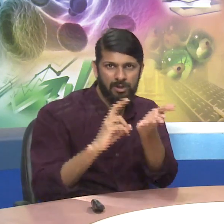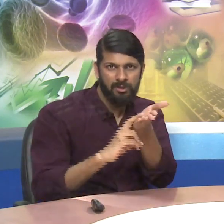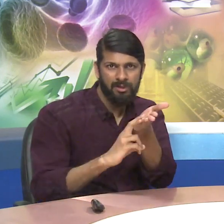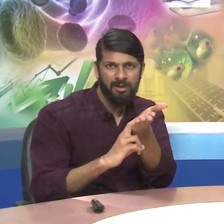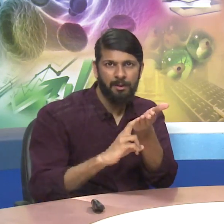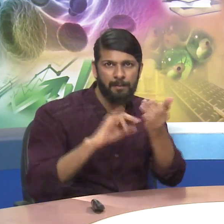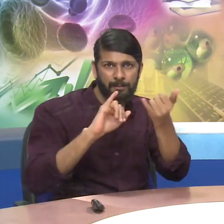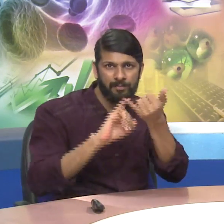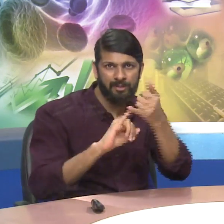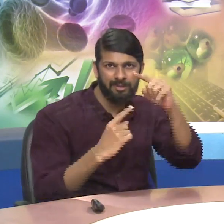The word